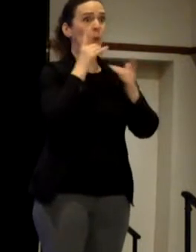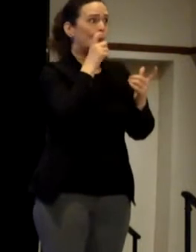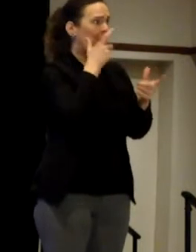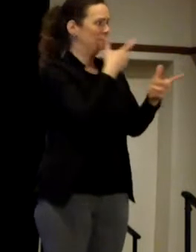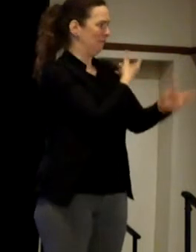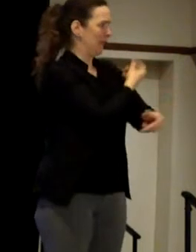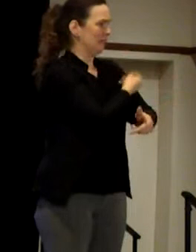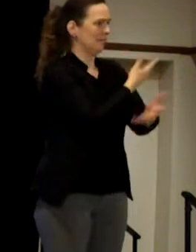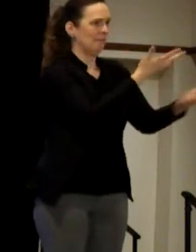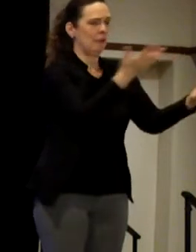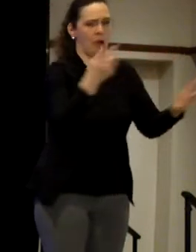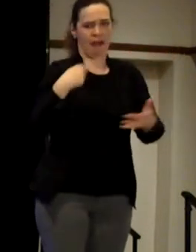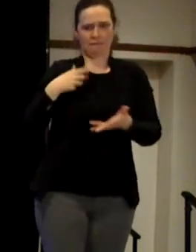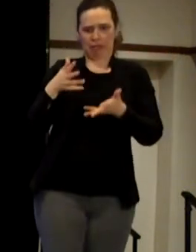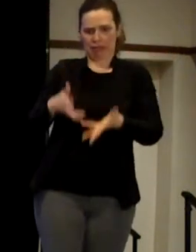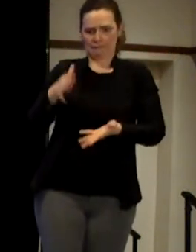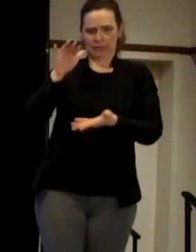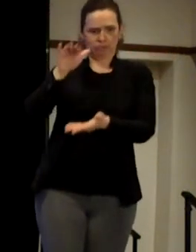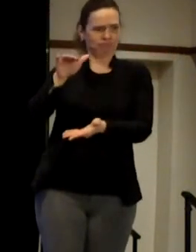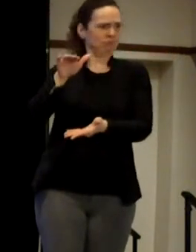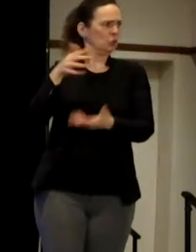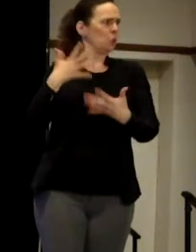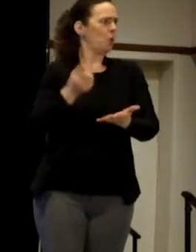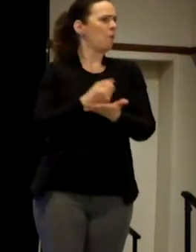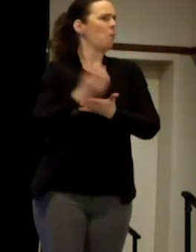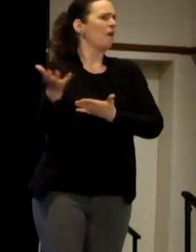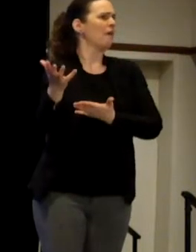this list and get you in for those appointments.